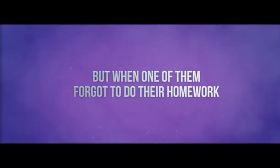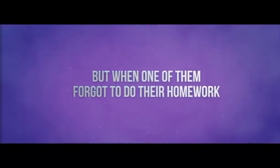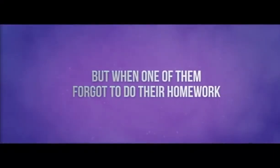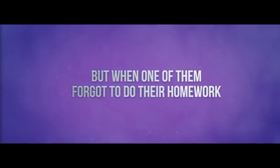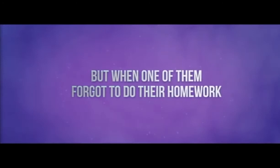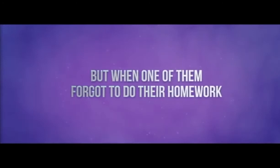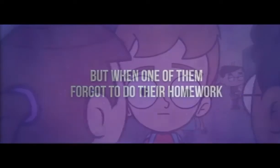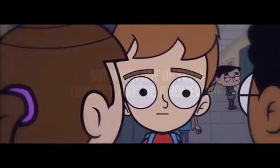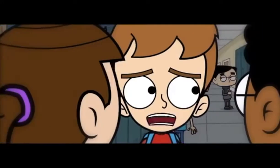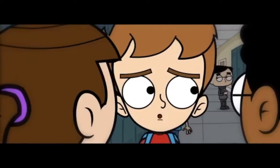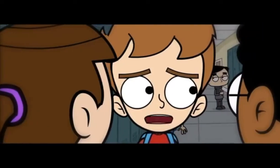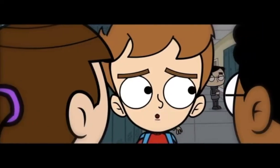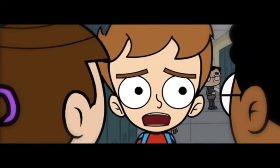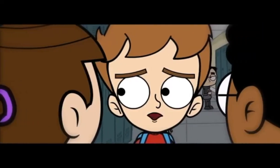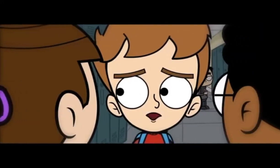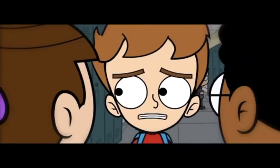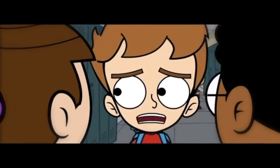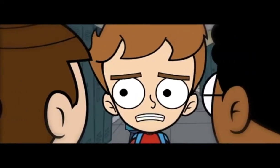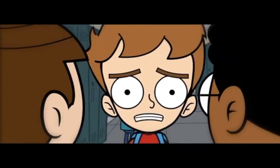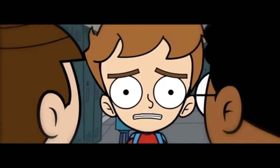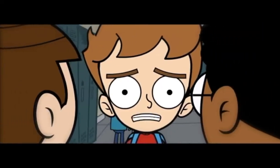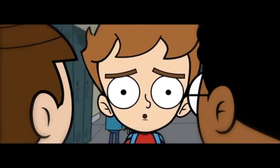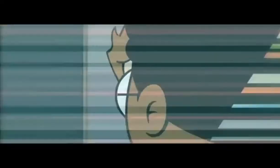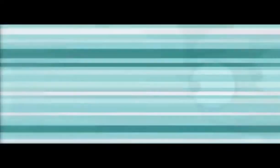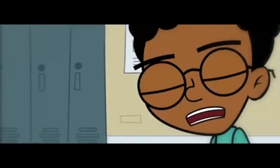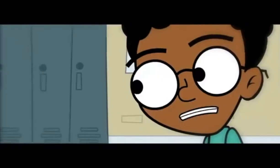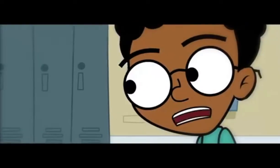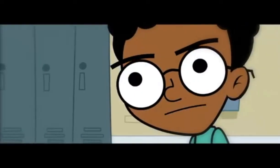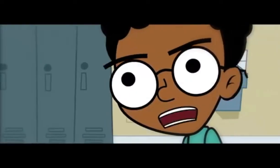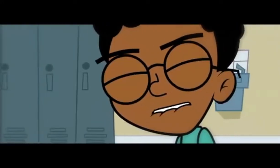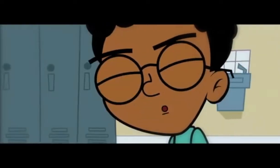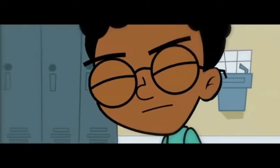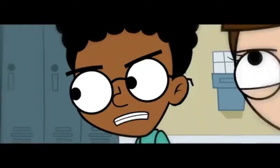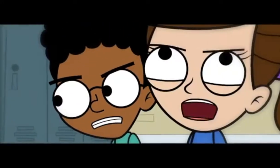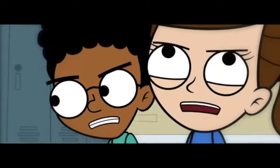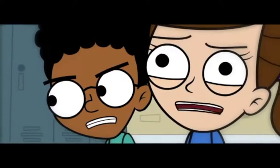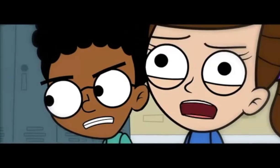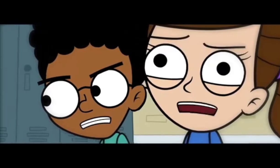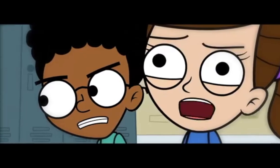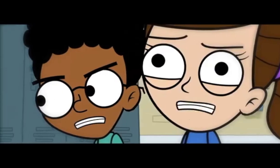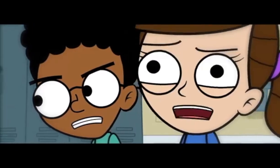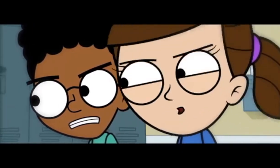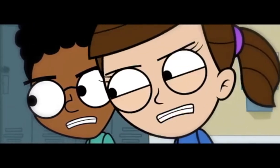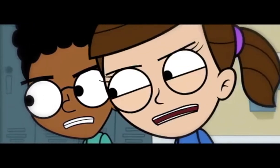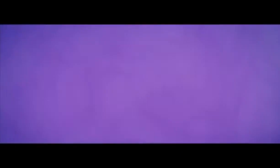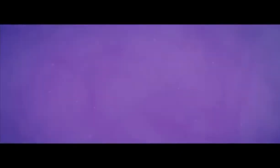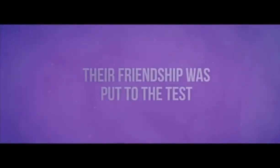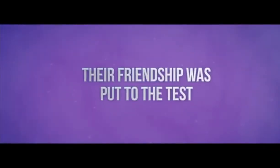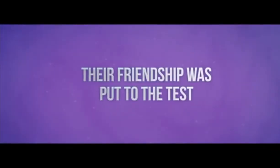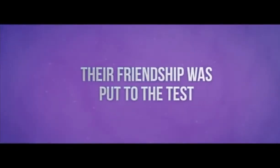do their homework. I forgot to do my homework. I can't go see the movie. But we had this planned for months. Ugh, we bought the tickets already. Their